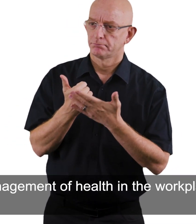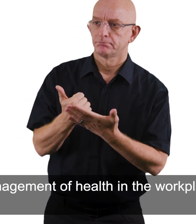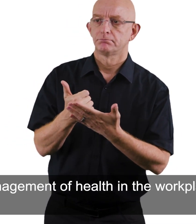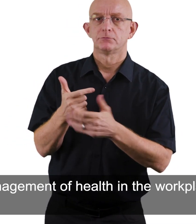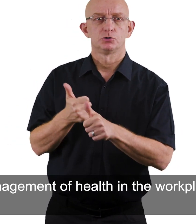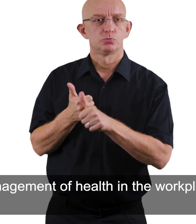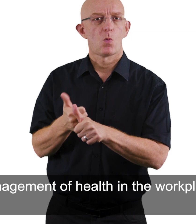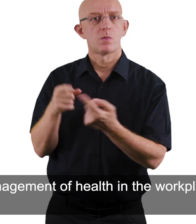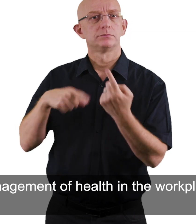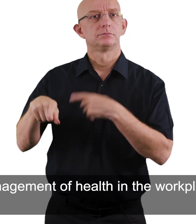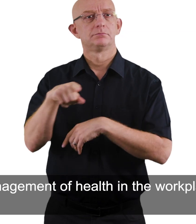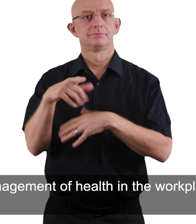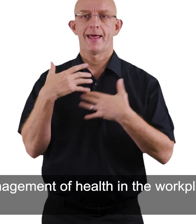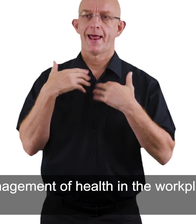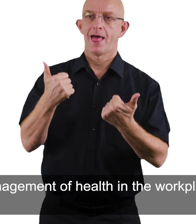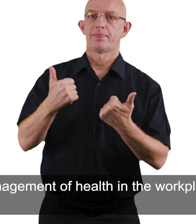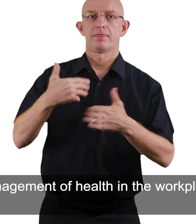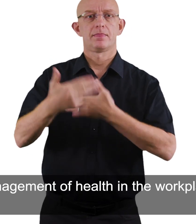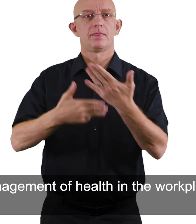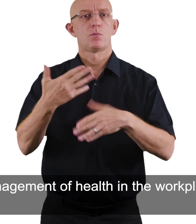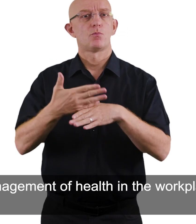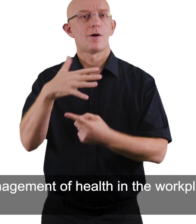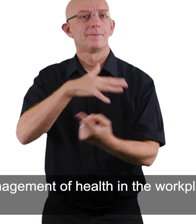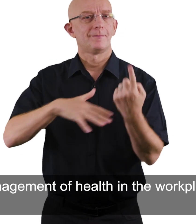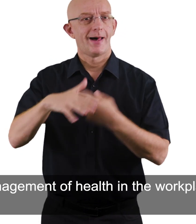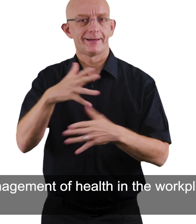the management of health in the workplace.